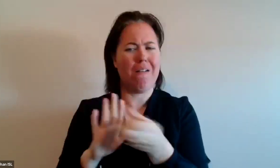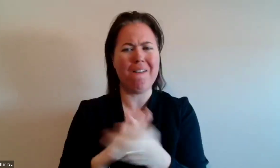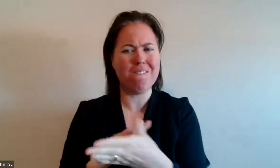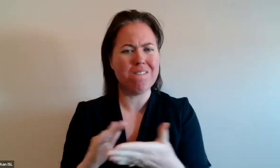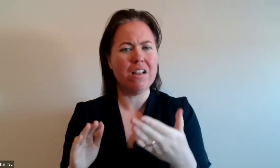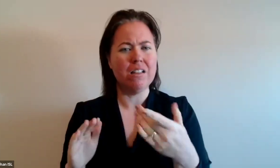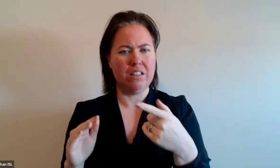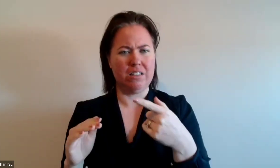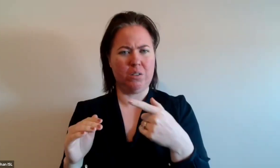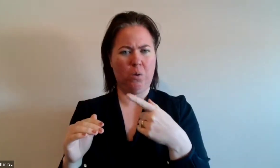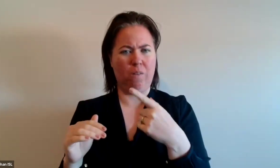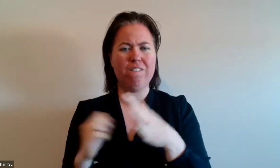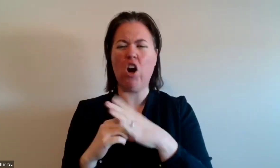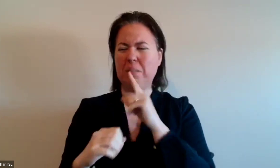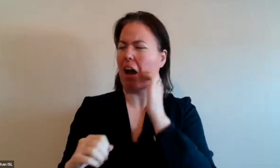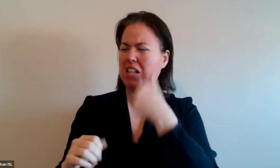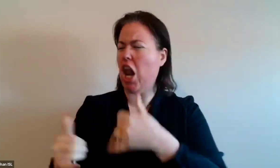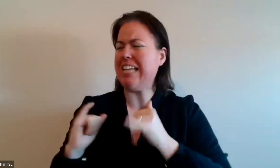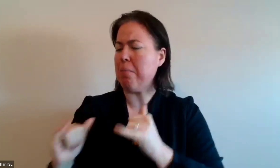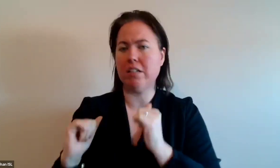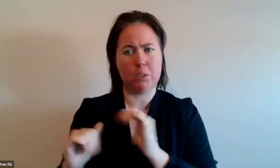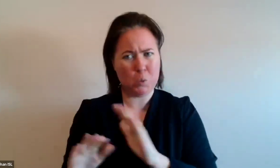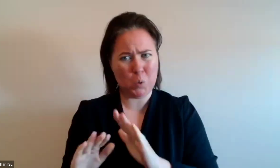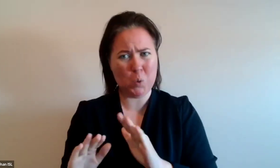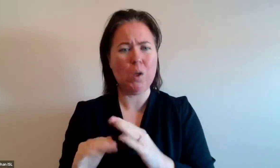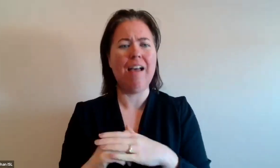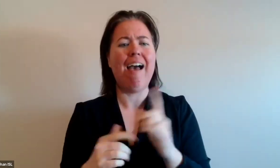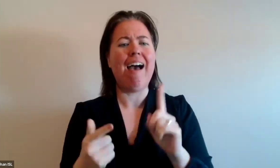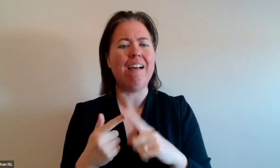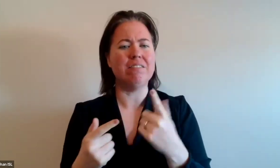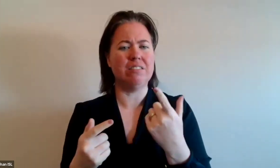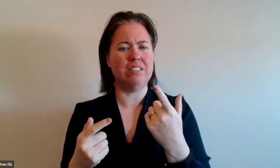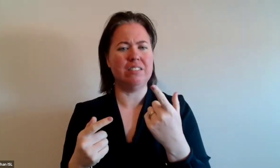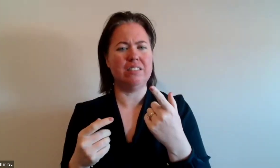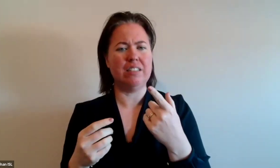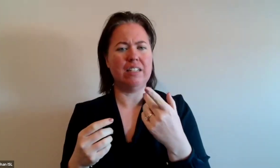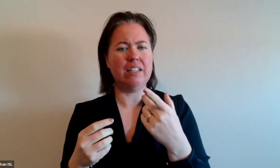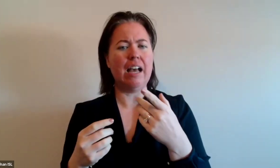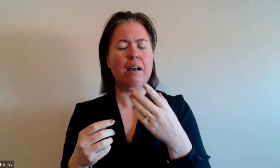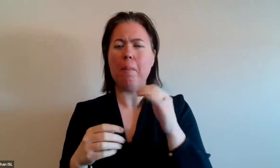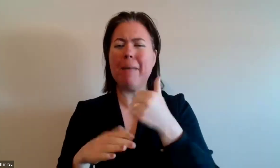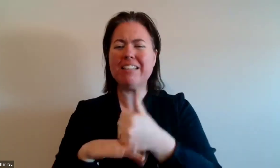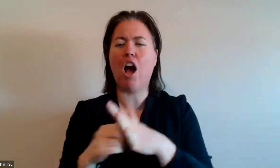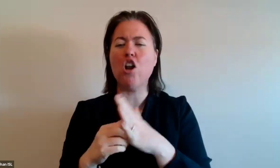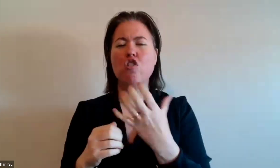well as security measures based on criminal non-responsibility.